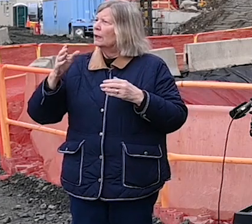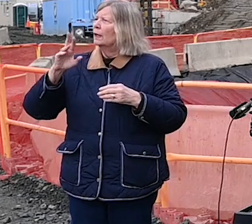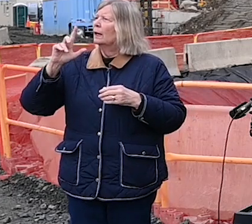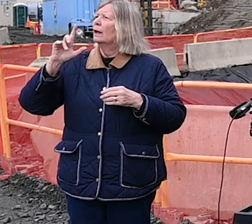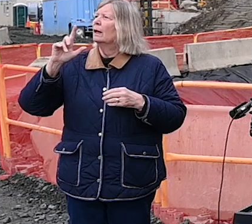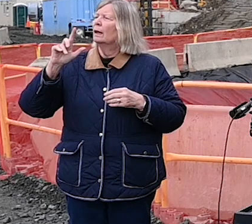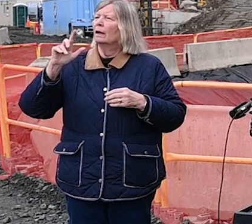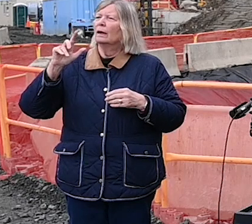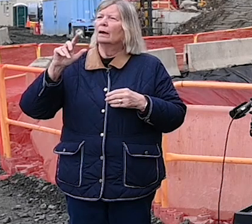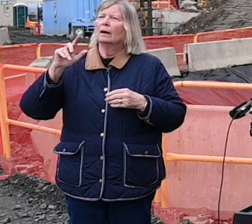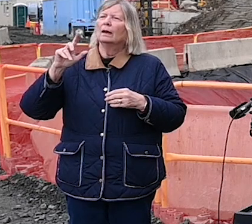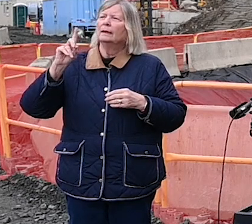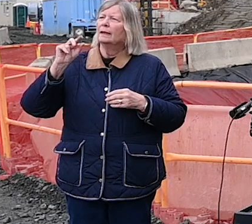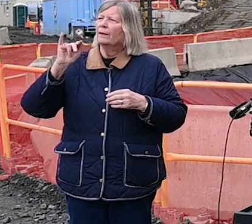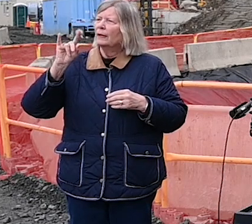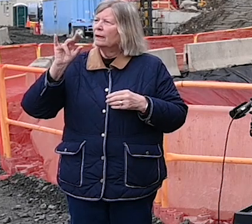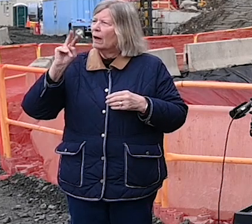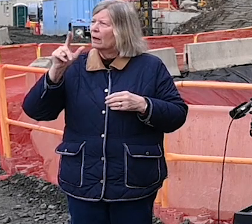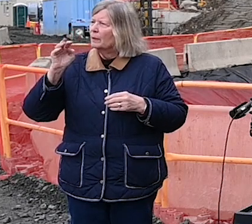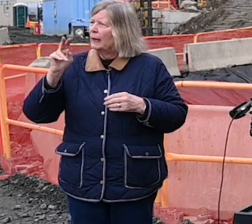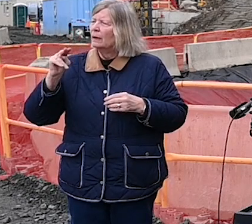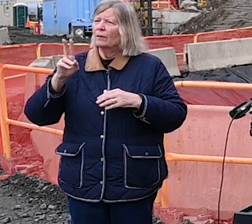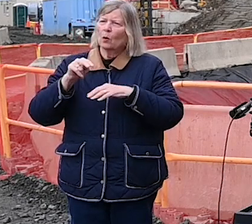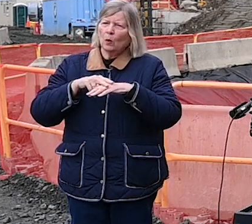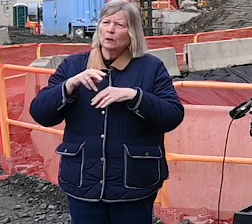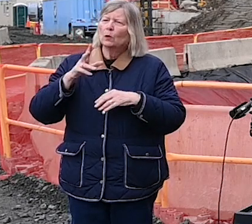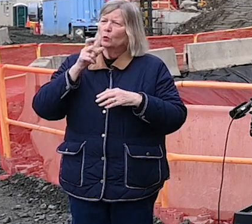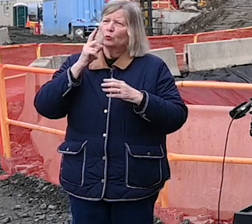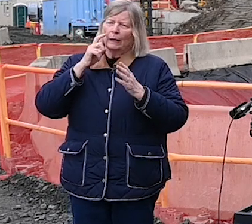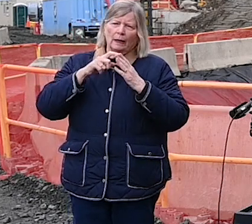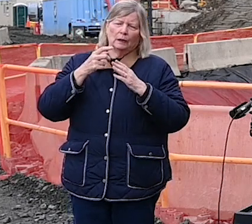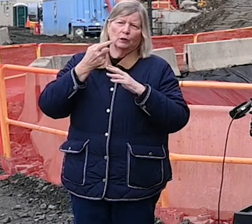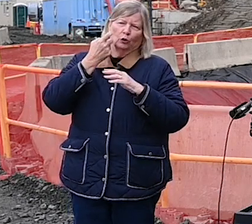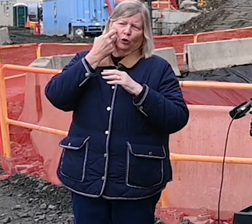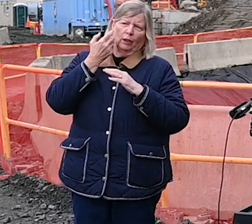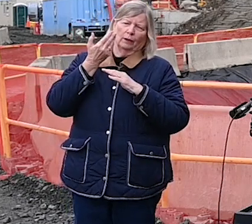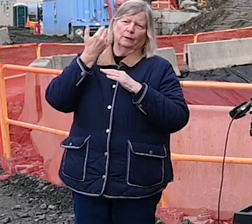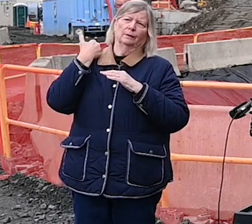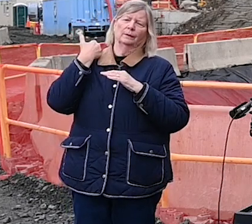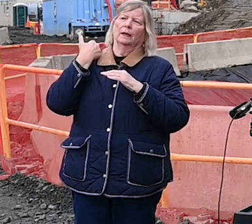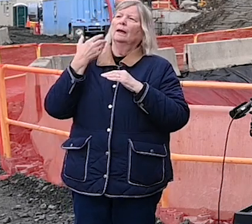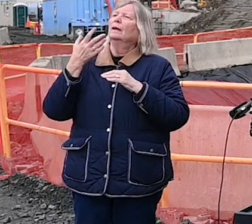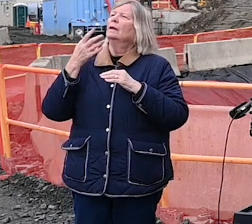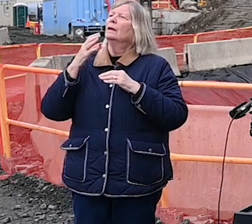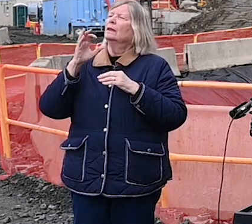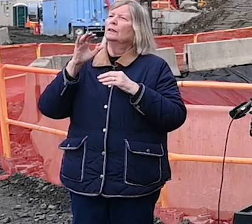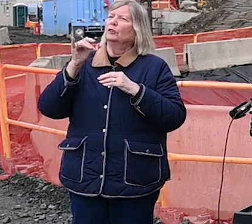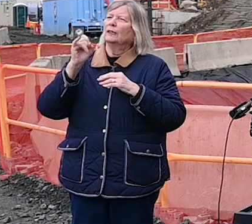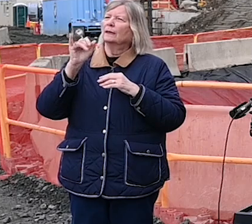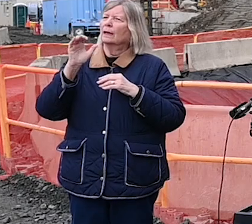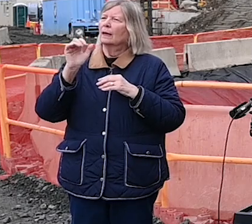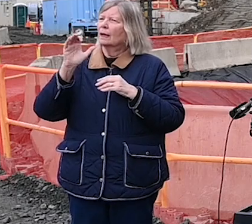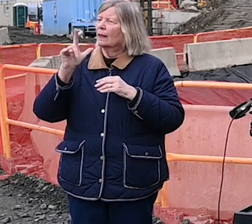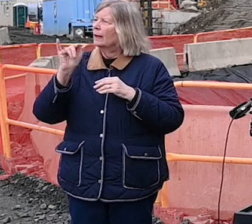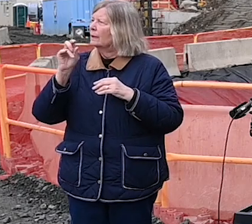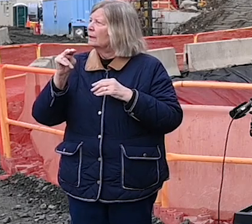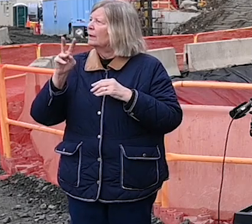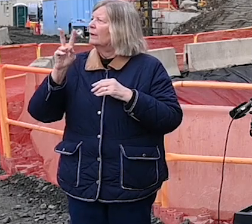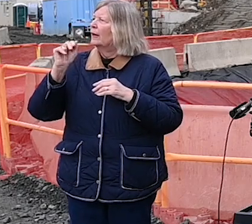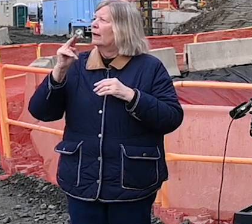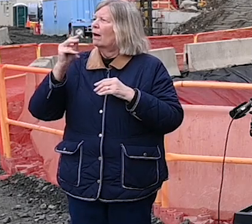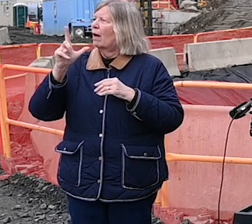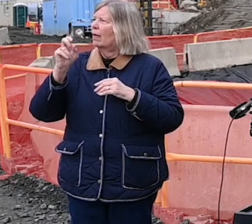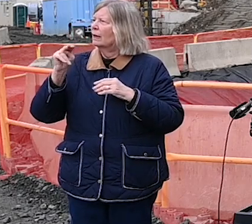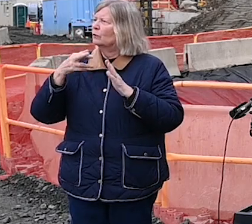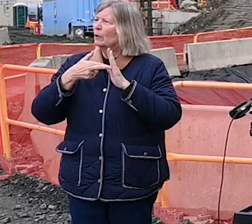here. David Youngman, of course, who was recognized earlier. Jessica Clayton with the Office of Senator Van Hollen is